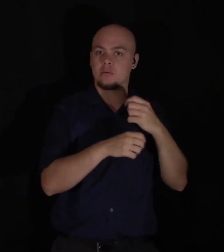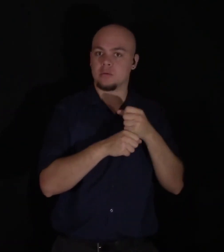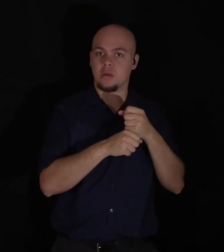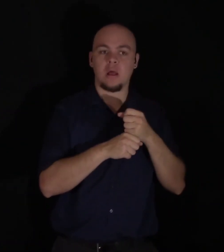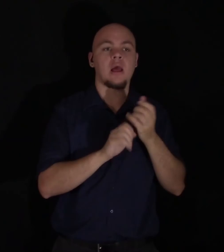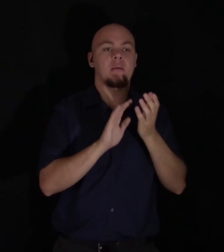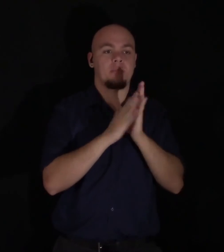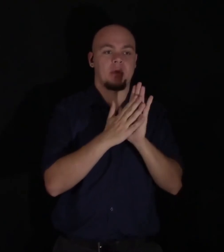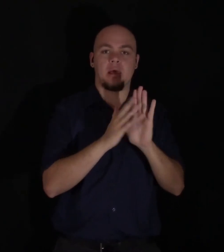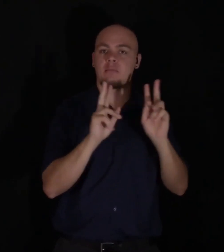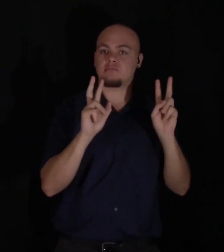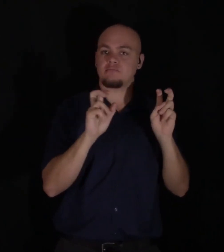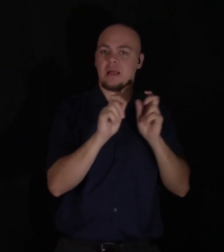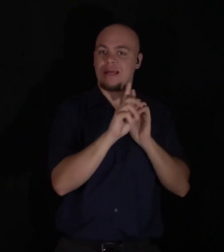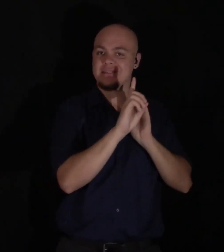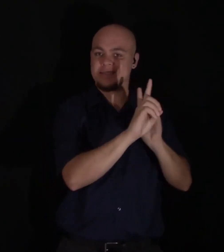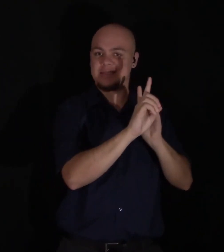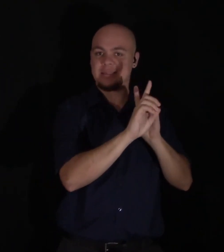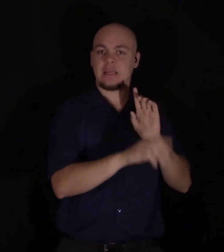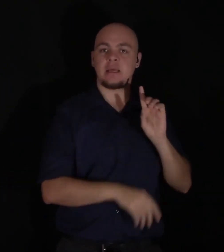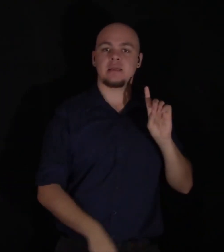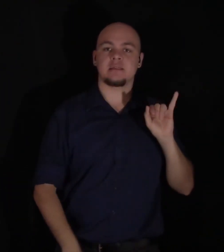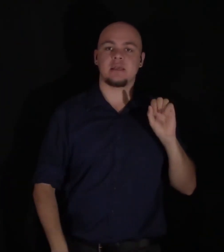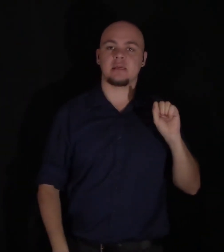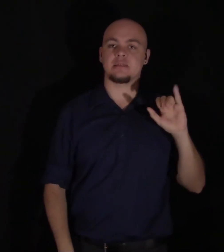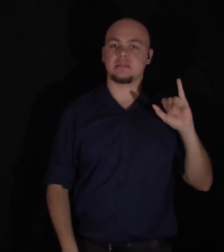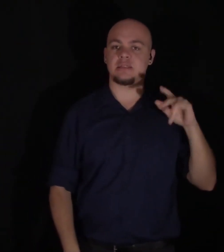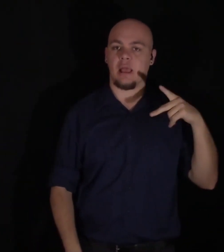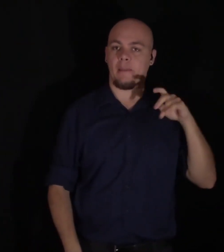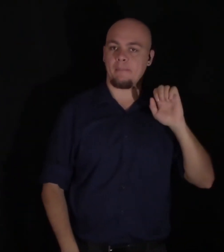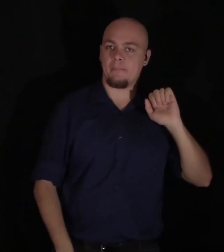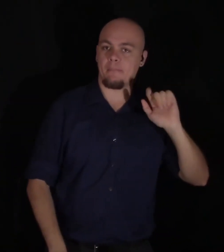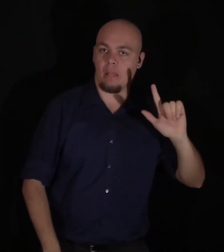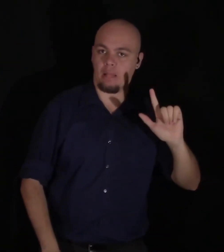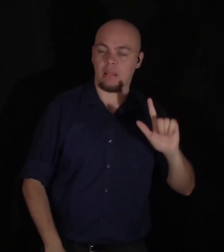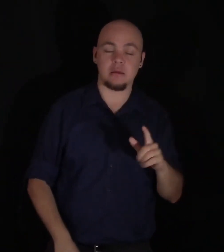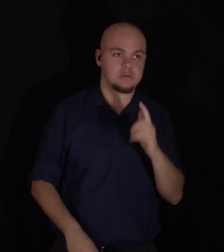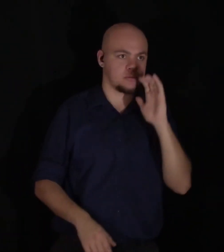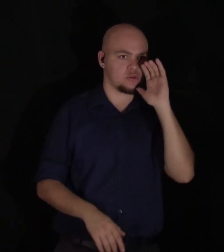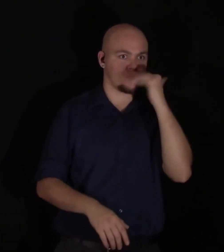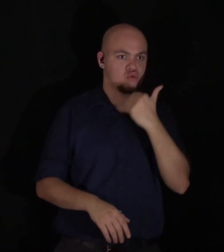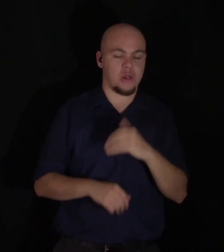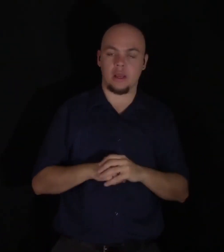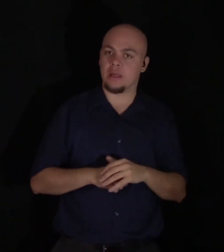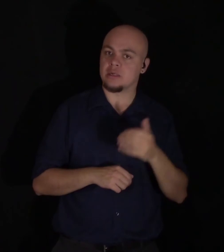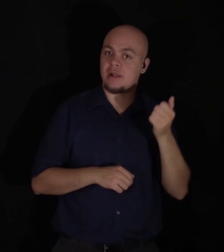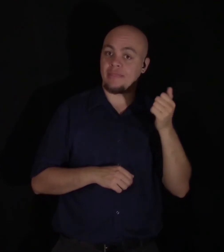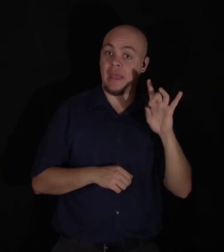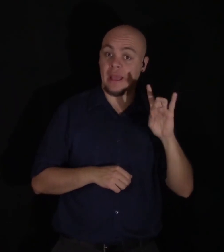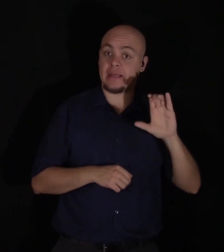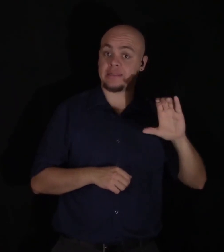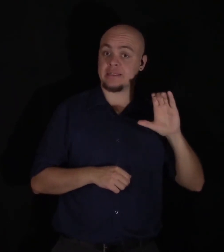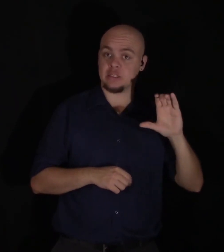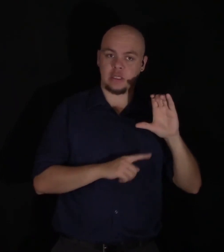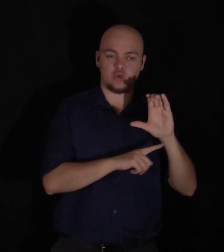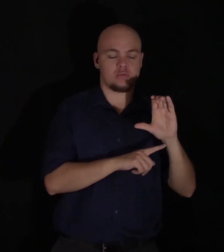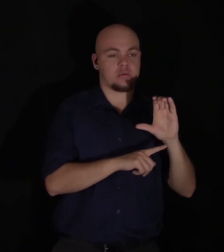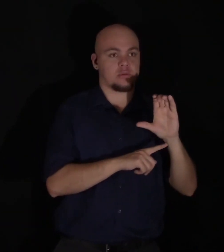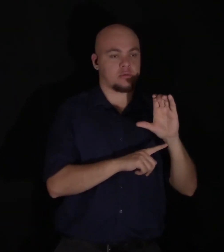disciple. It may appear strange that such should arise in the eighteenth century, but while I followed the routine